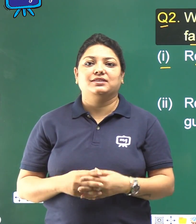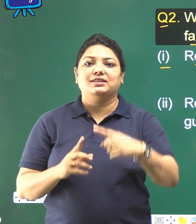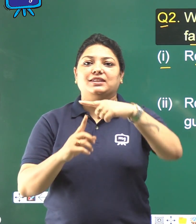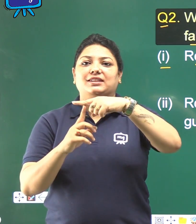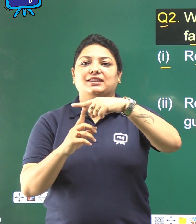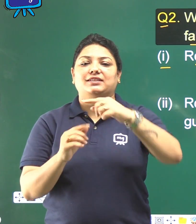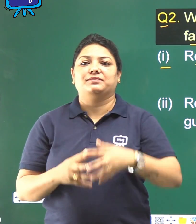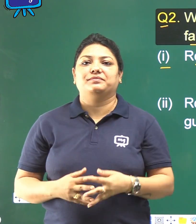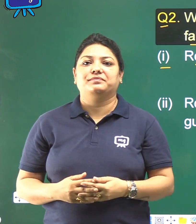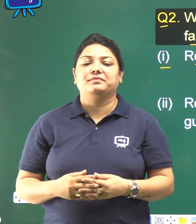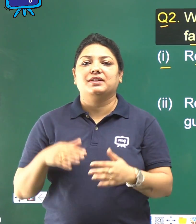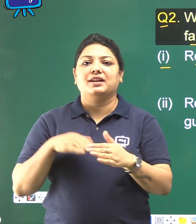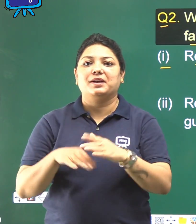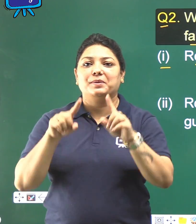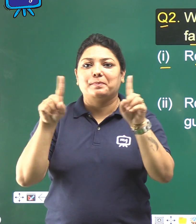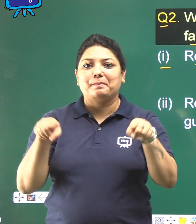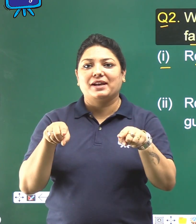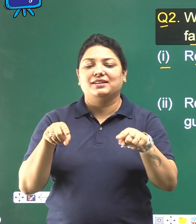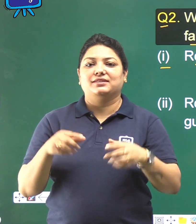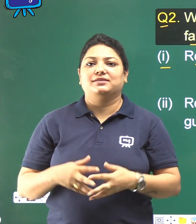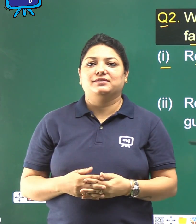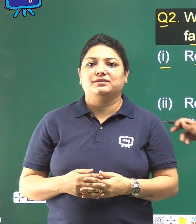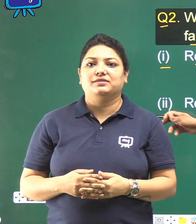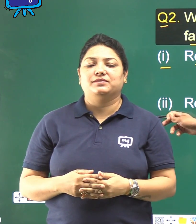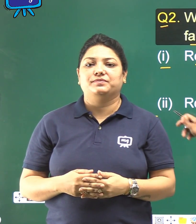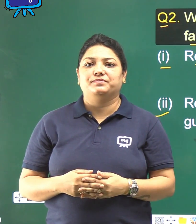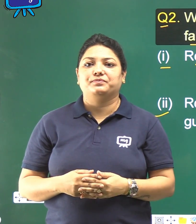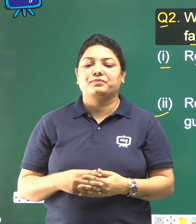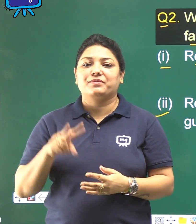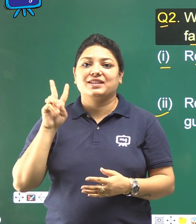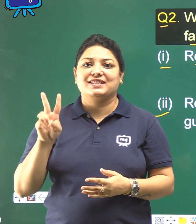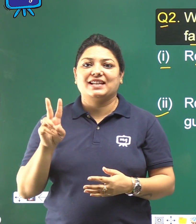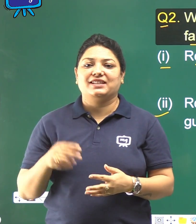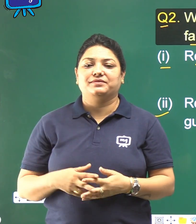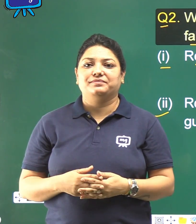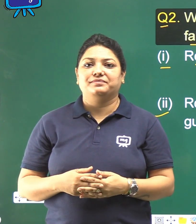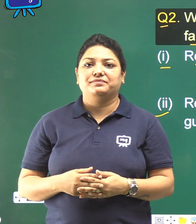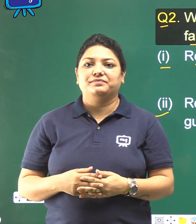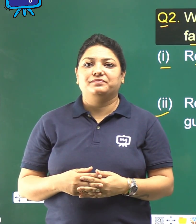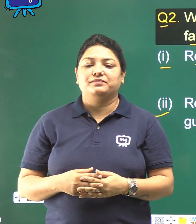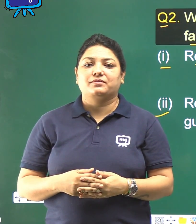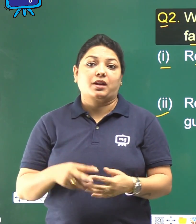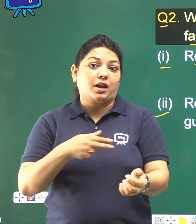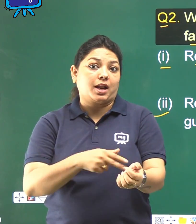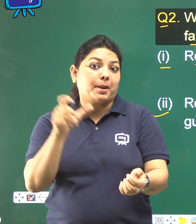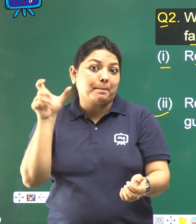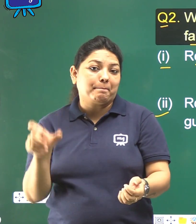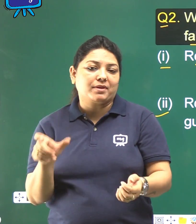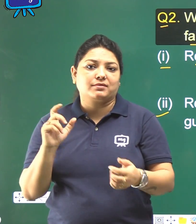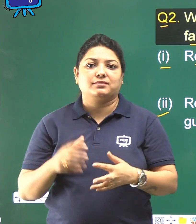T in the blank bracket. Second, Roshan Lal